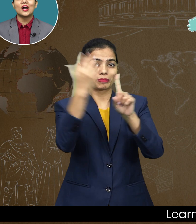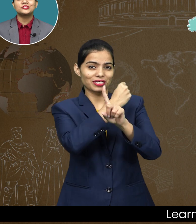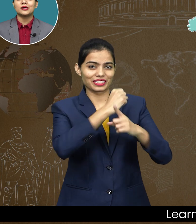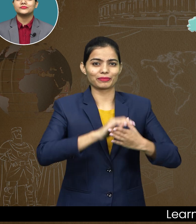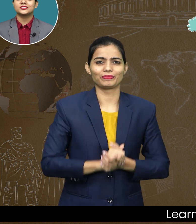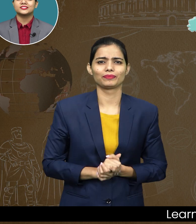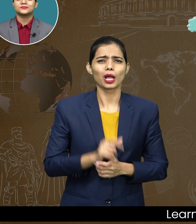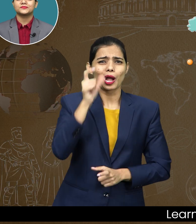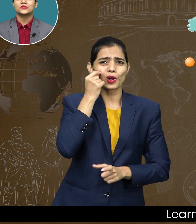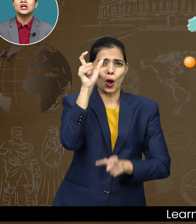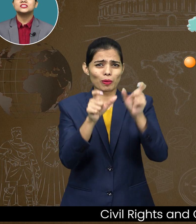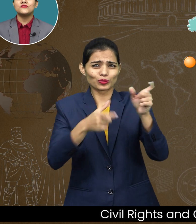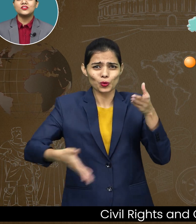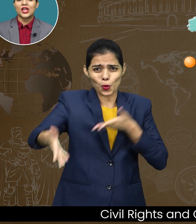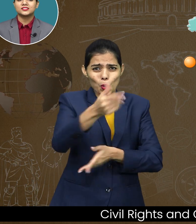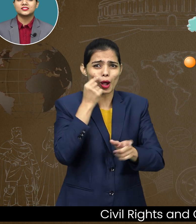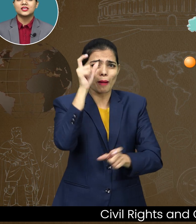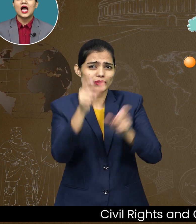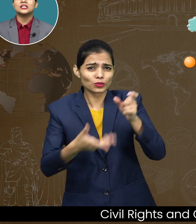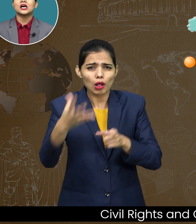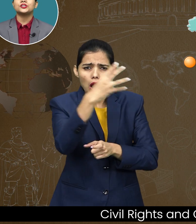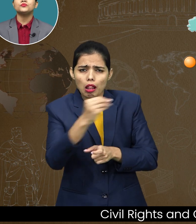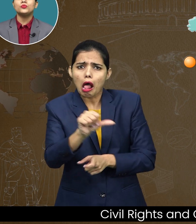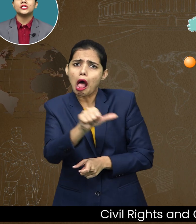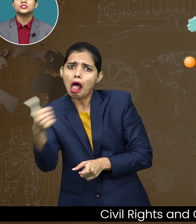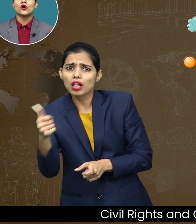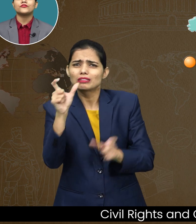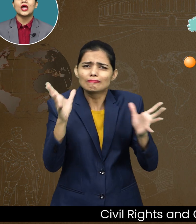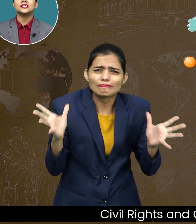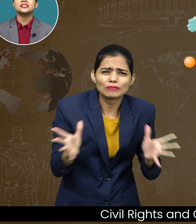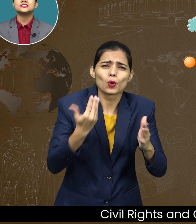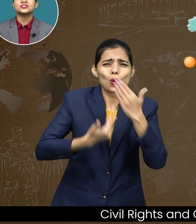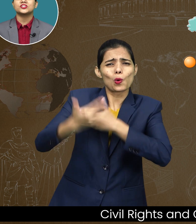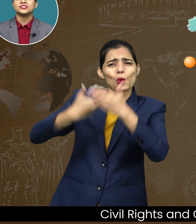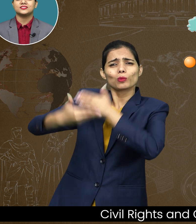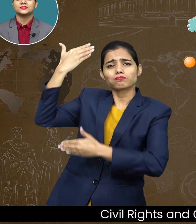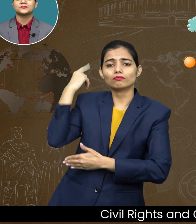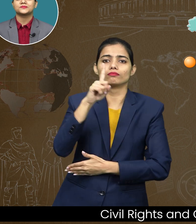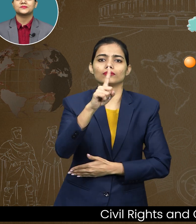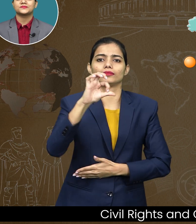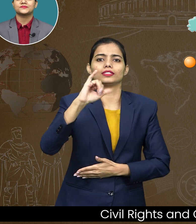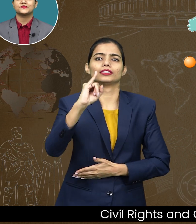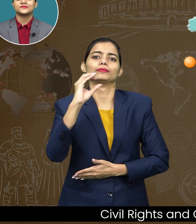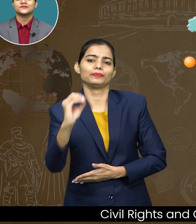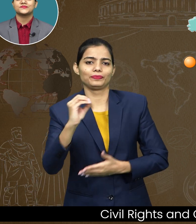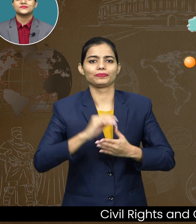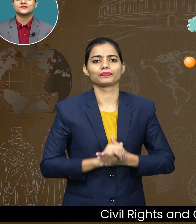Learning outcomes, civil rights and other movements of 1960s.